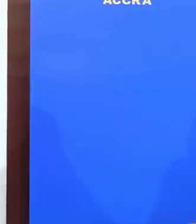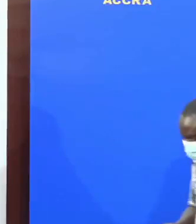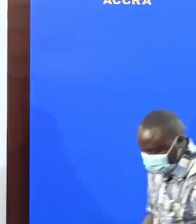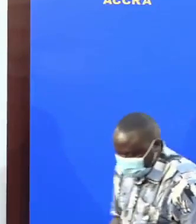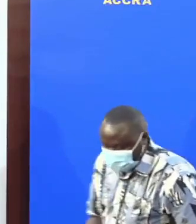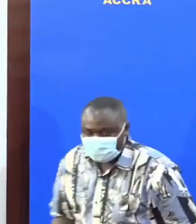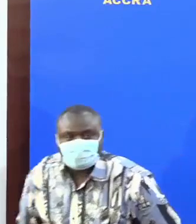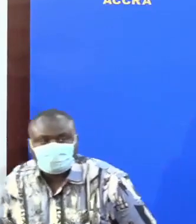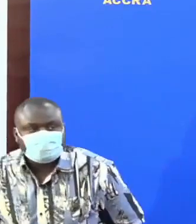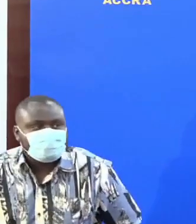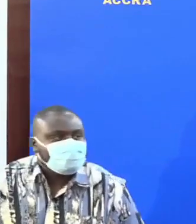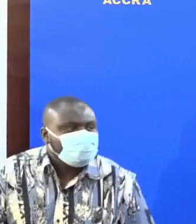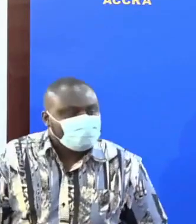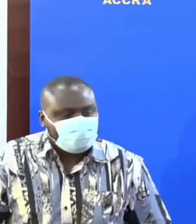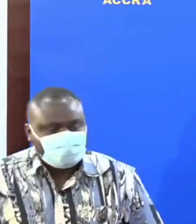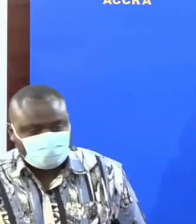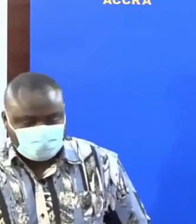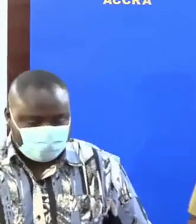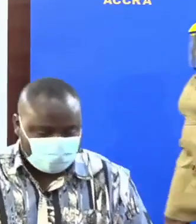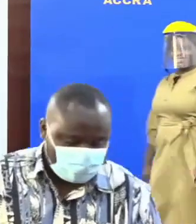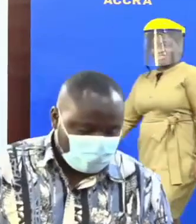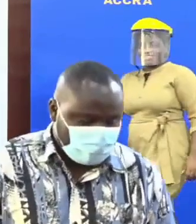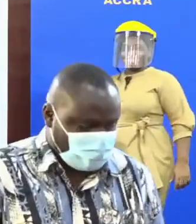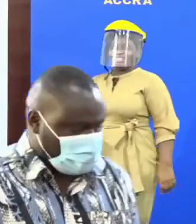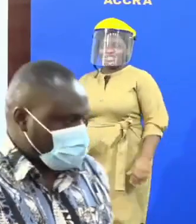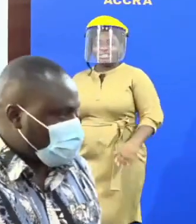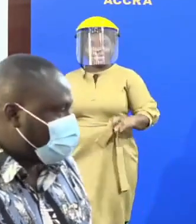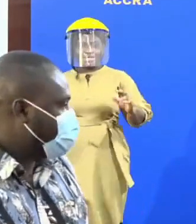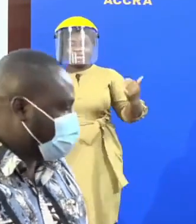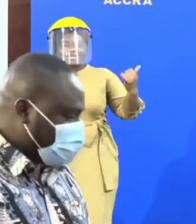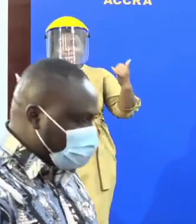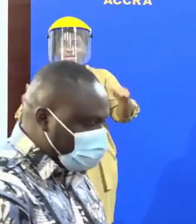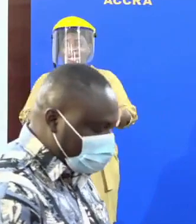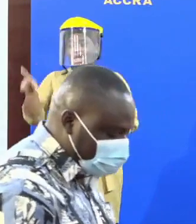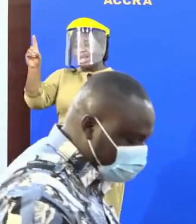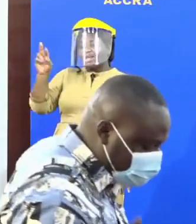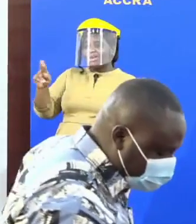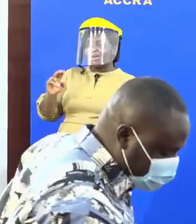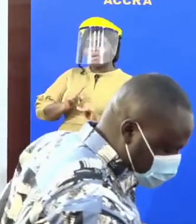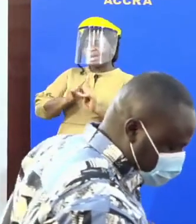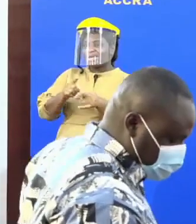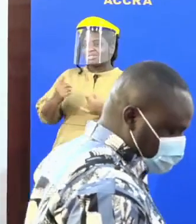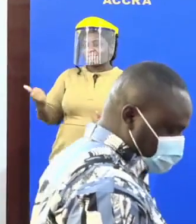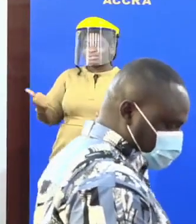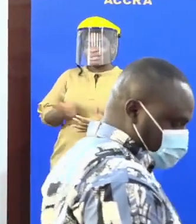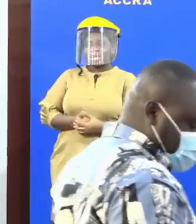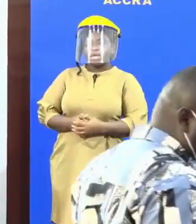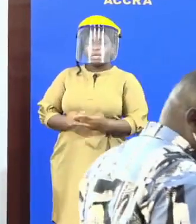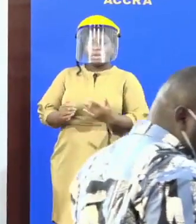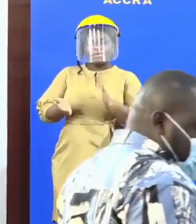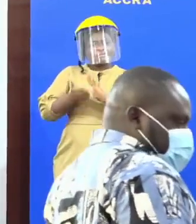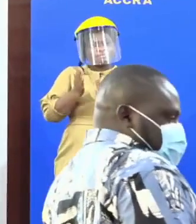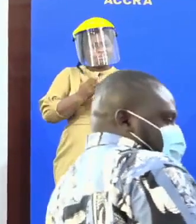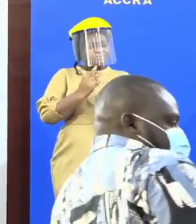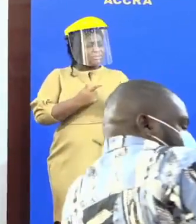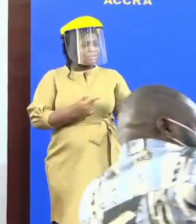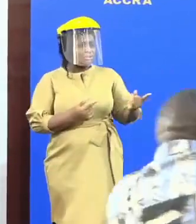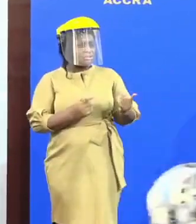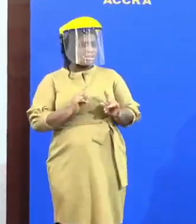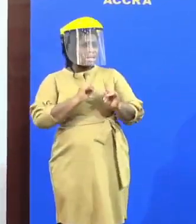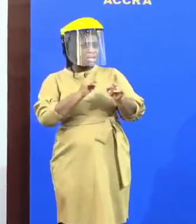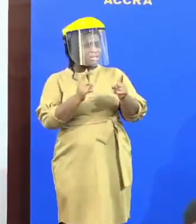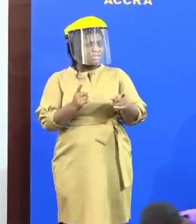Those are the first 5 questions. 2 of them go to Cocoa Board. Doc will take the others. I just want to quickly make a comment on the